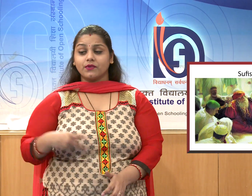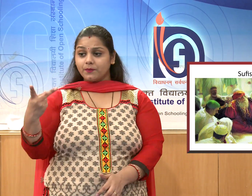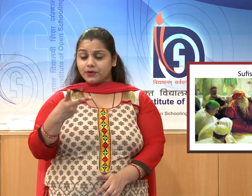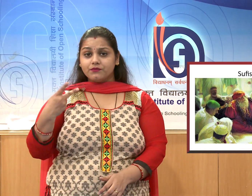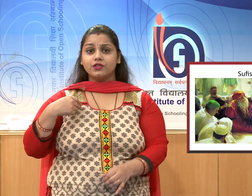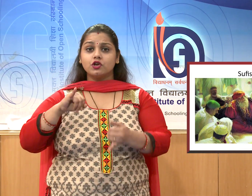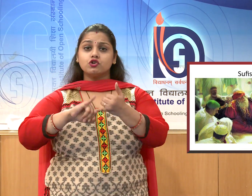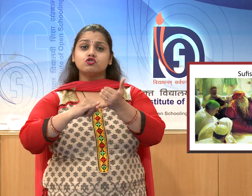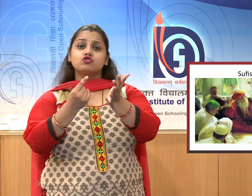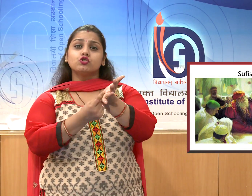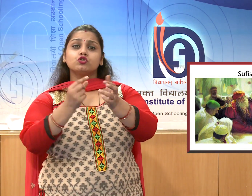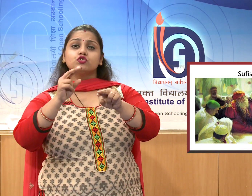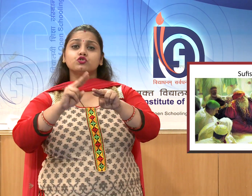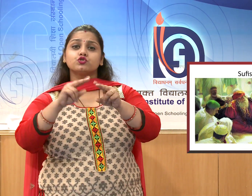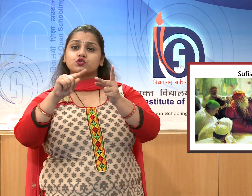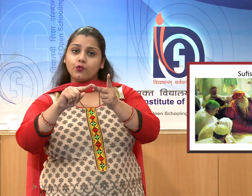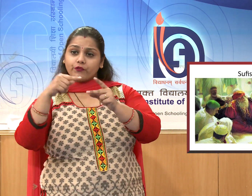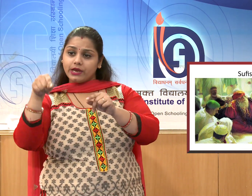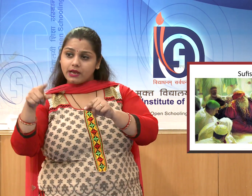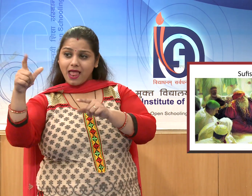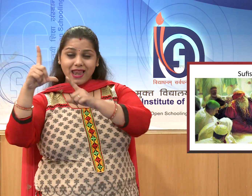between the Sufi and Bhakti saints,